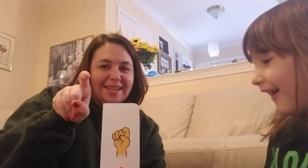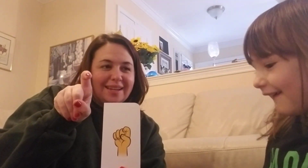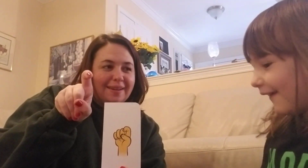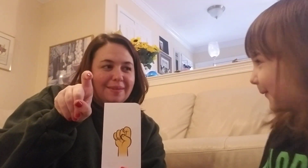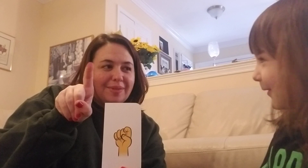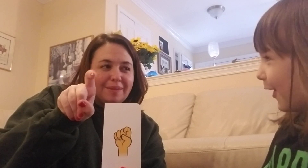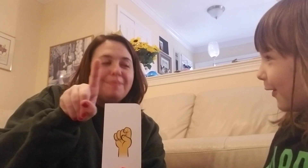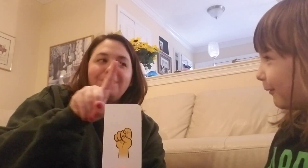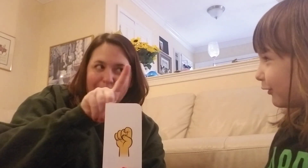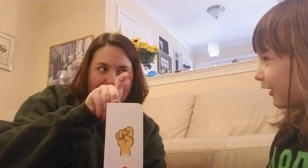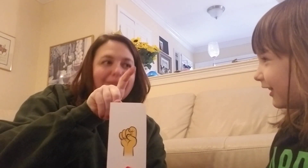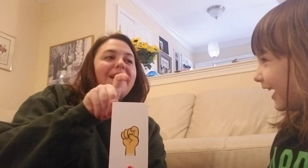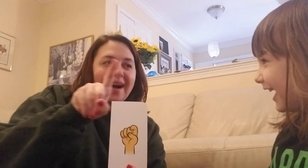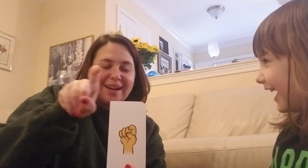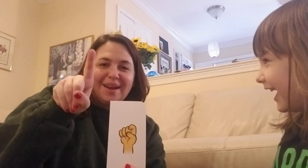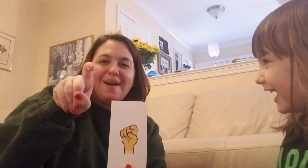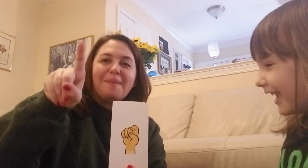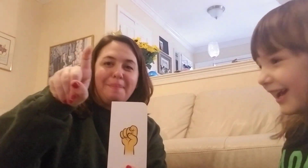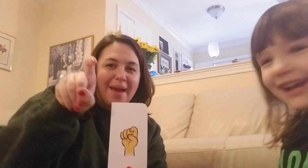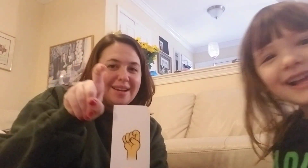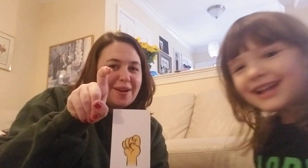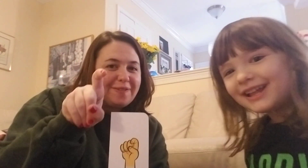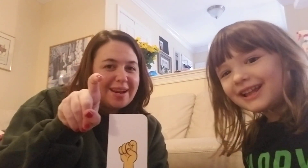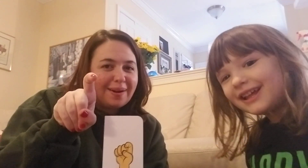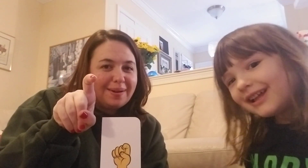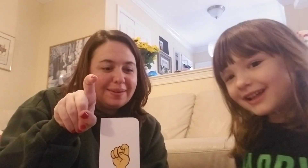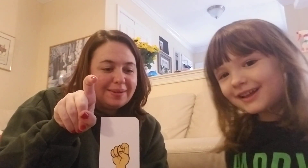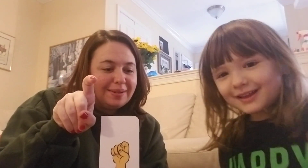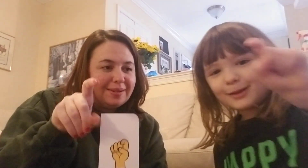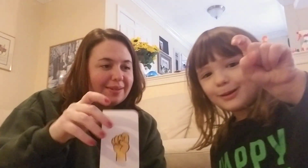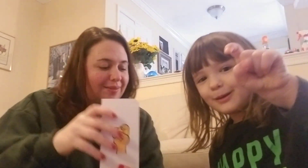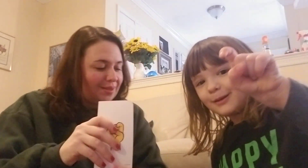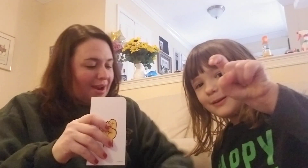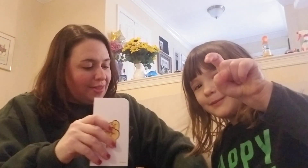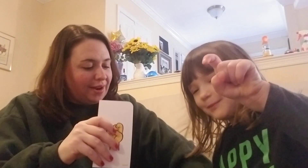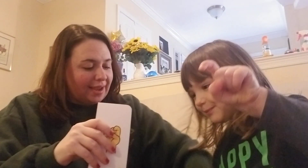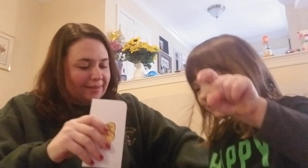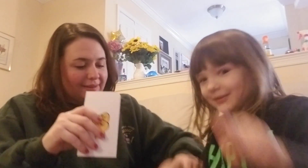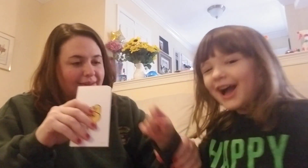Uh-oh, we're like almost bent. I know. Bend your finger. Do your other hand.